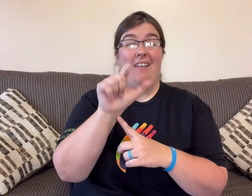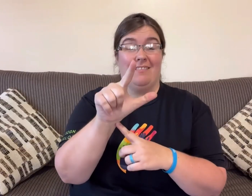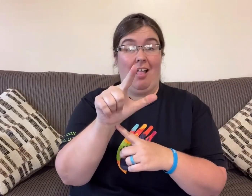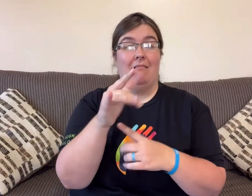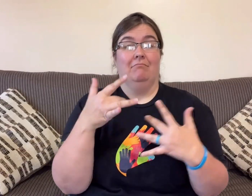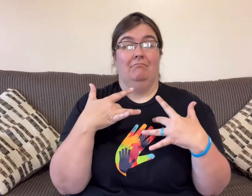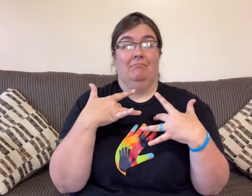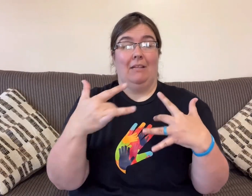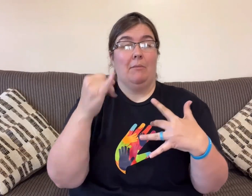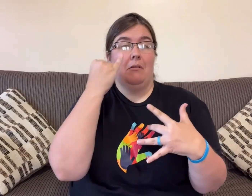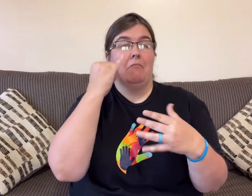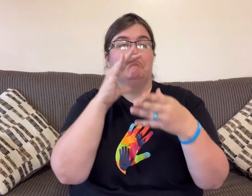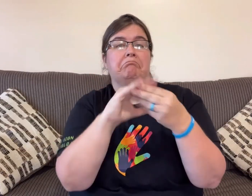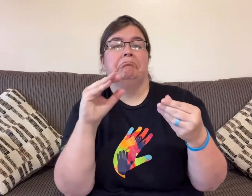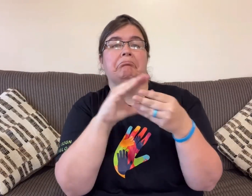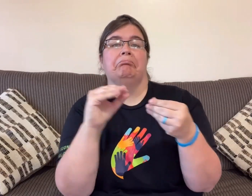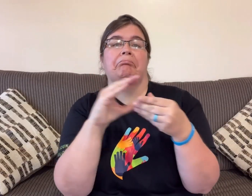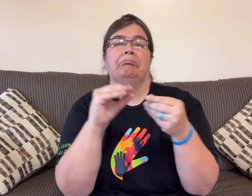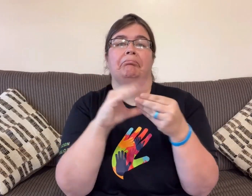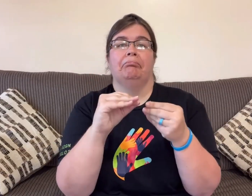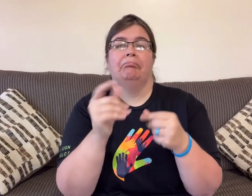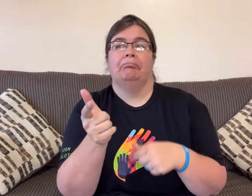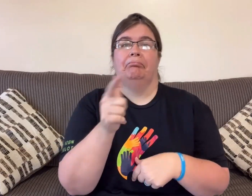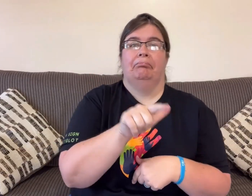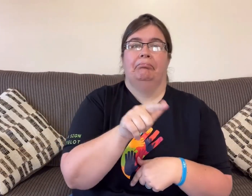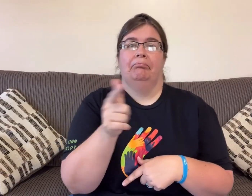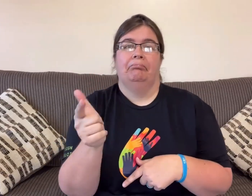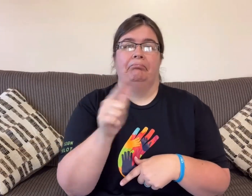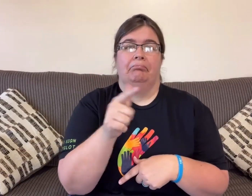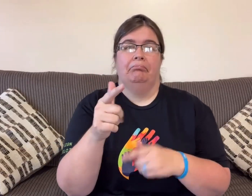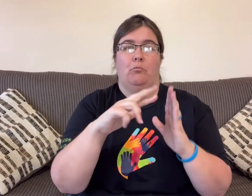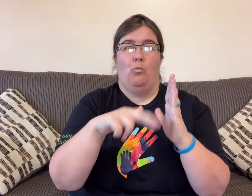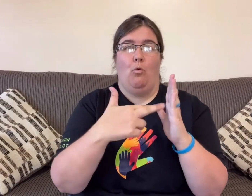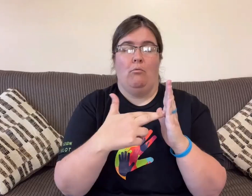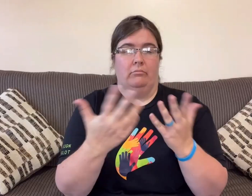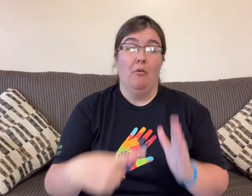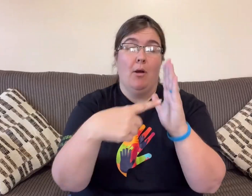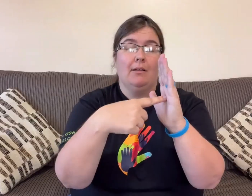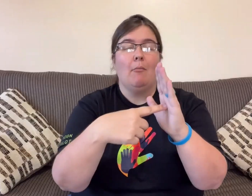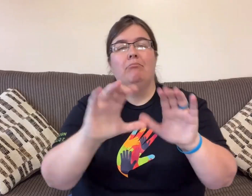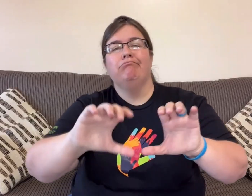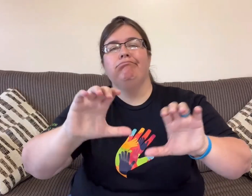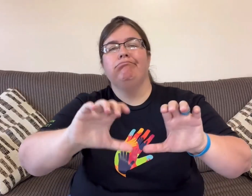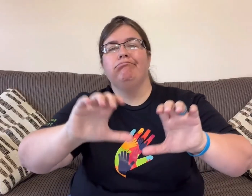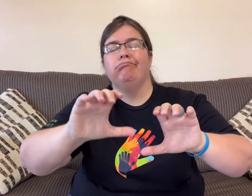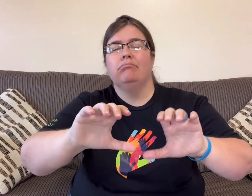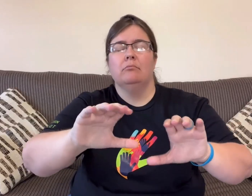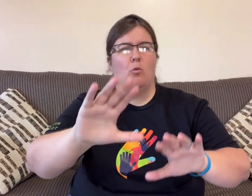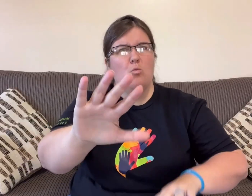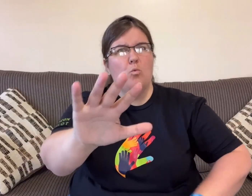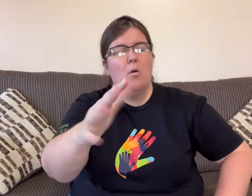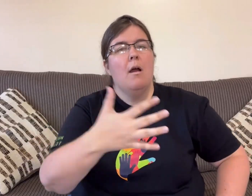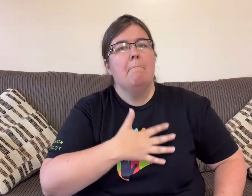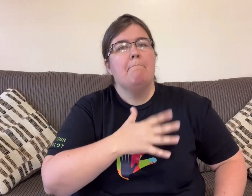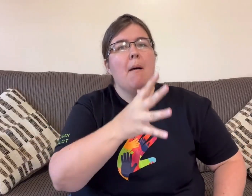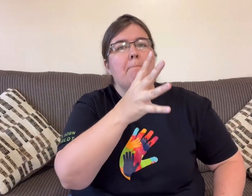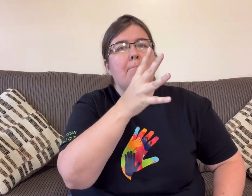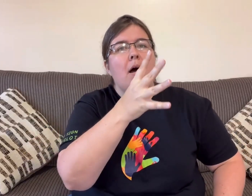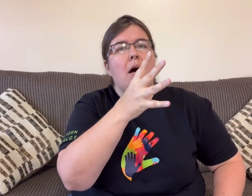if you're telling a story, you shift roles. For example, let's say you and I are chatting along and I say, oh, my mom